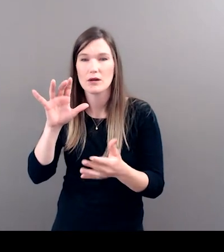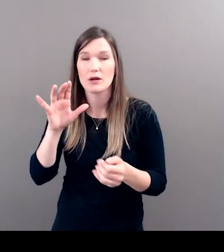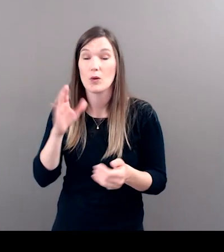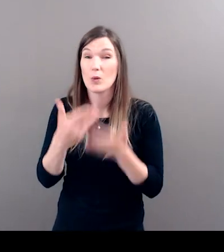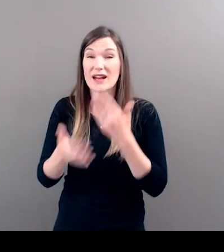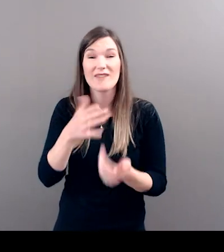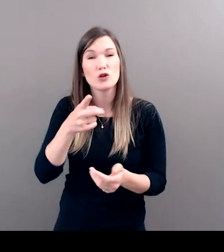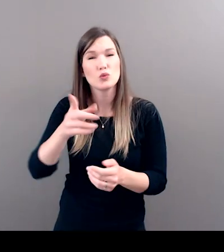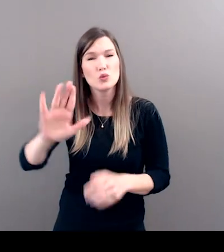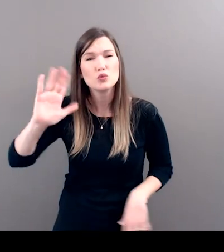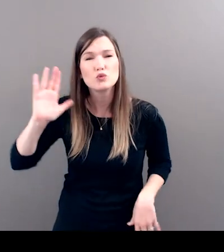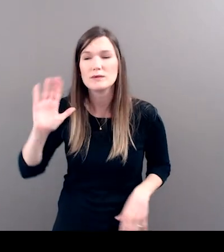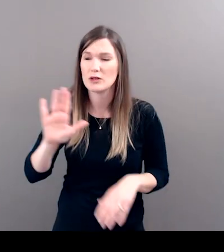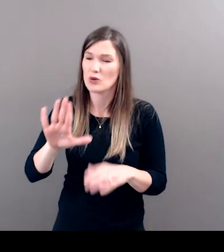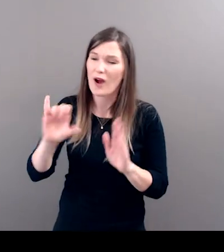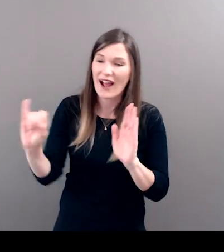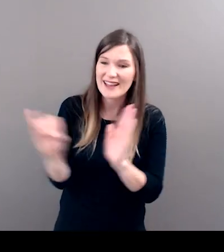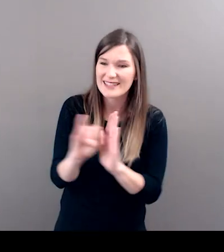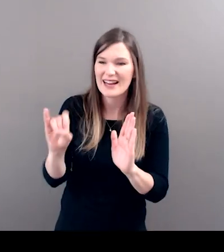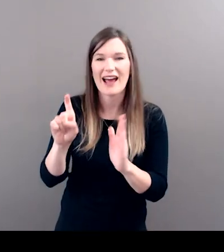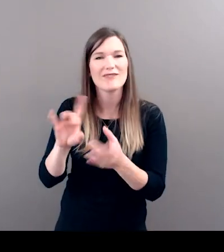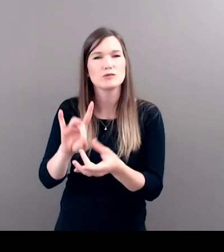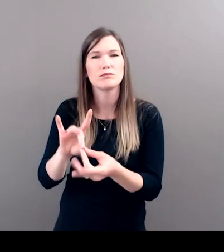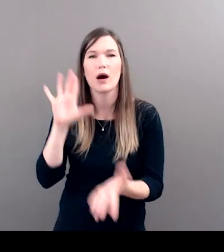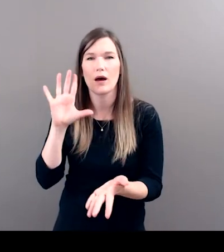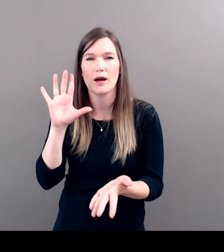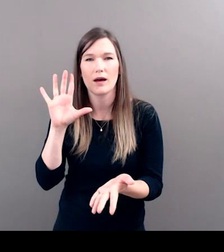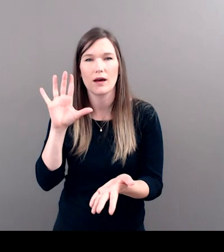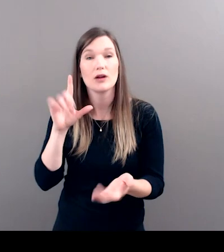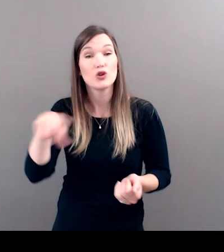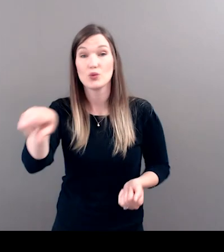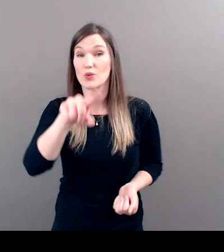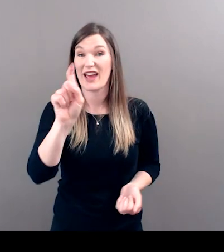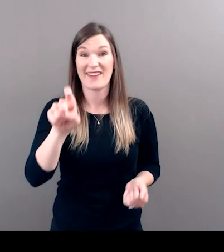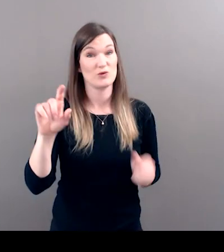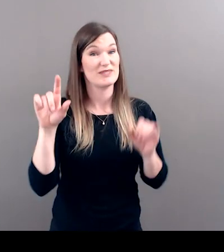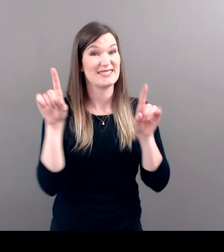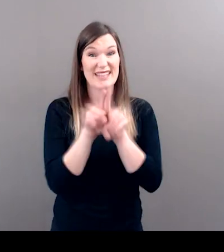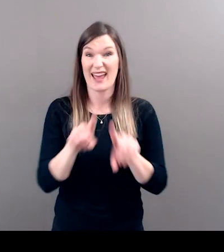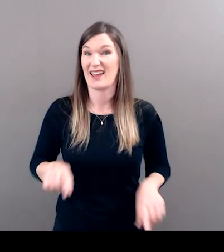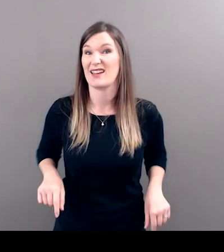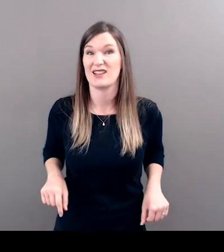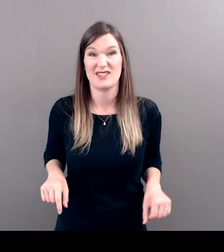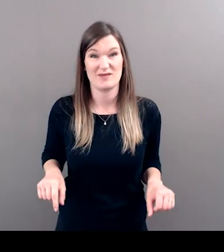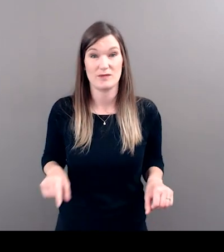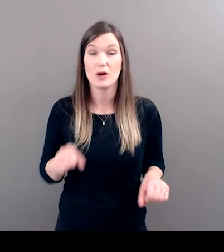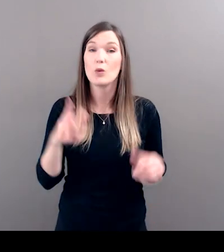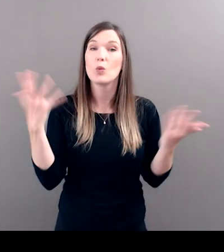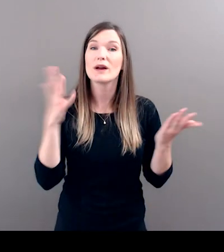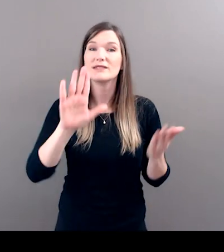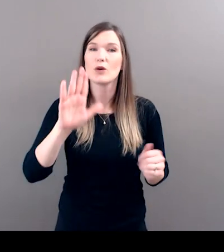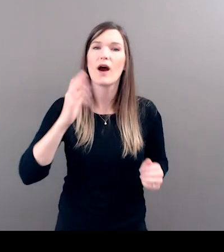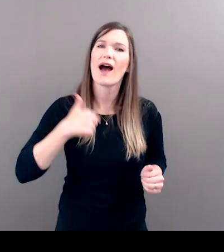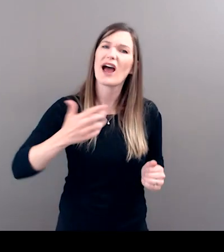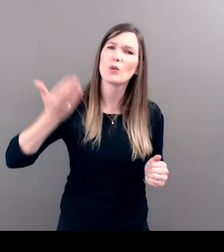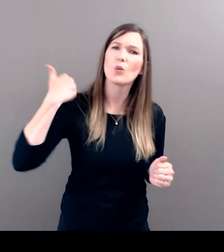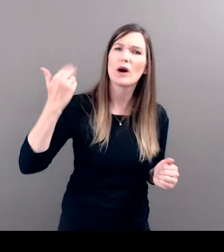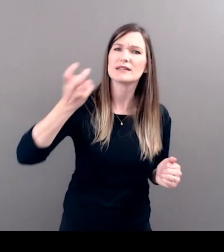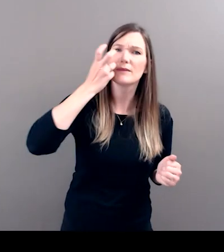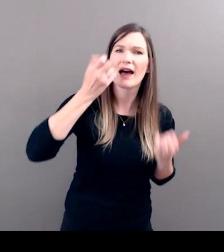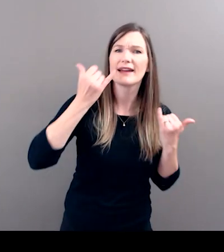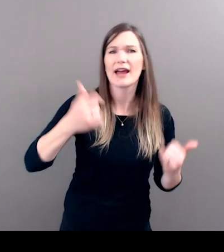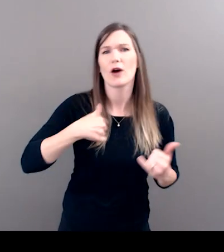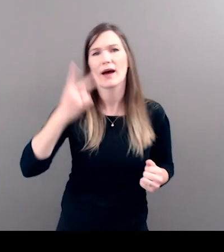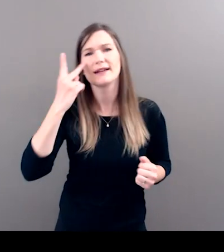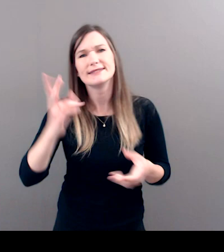used to do. And all you have to do the same thing. What is your I was blind, now I see story? There's a guy